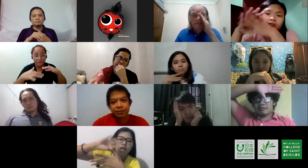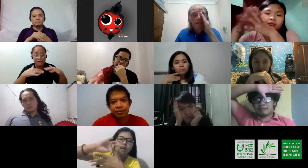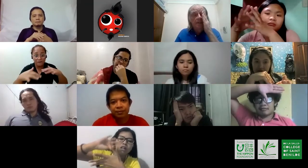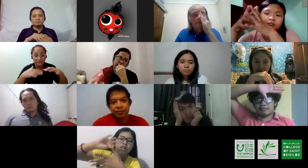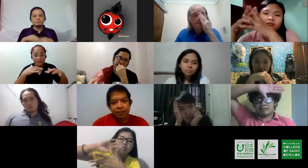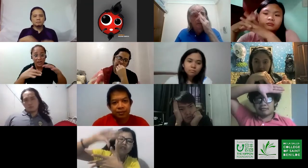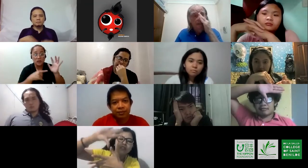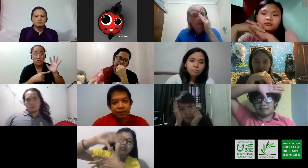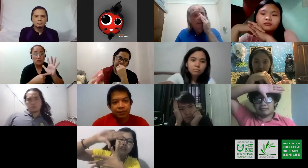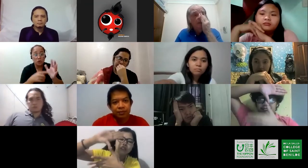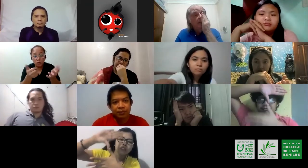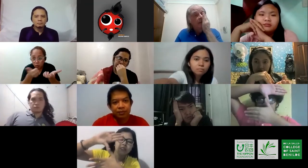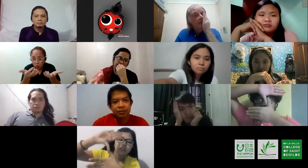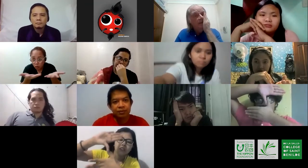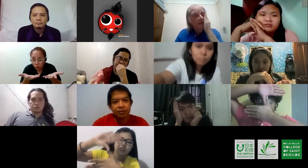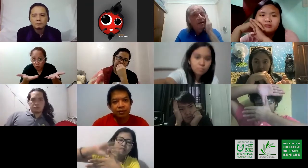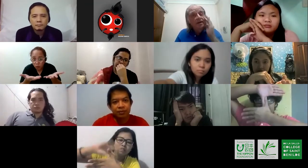is. Okay,